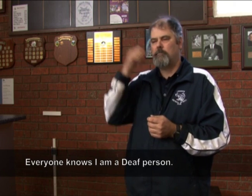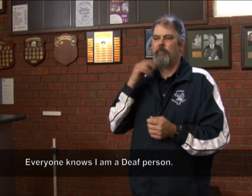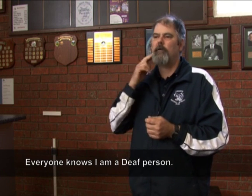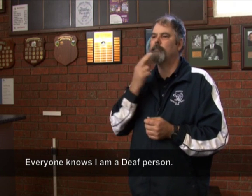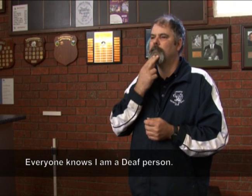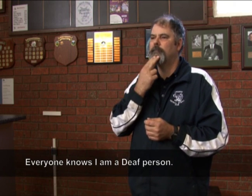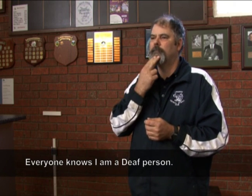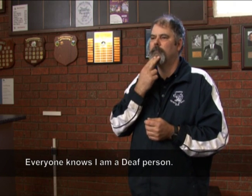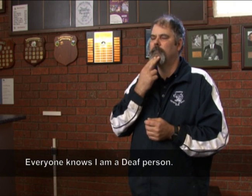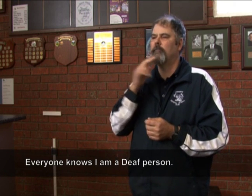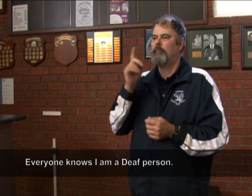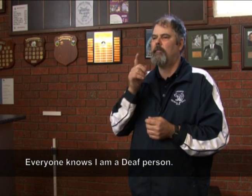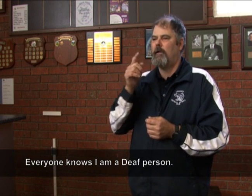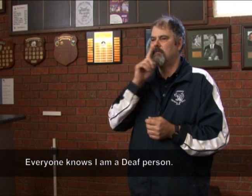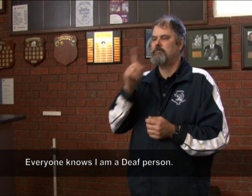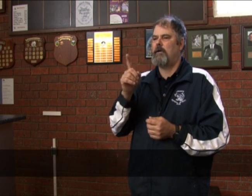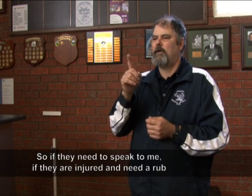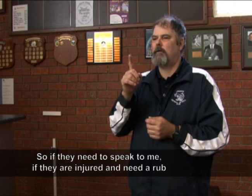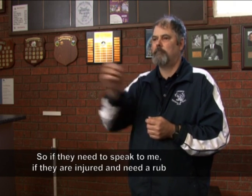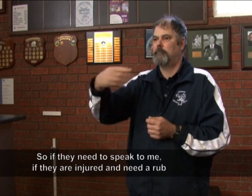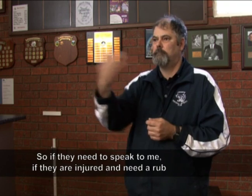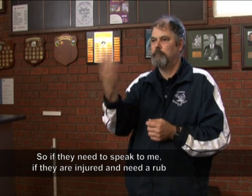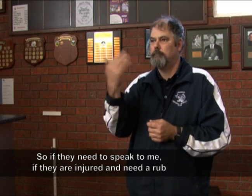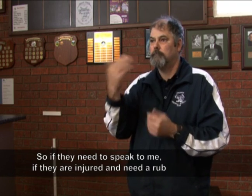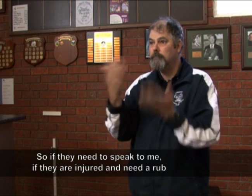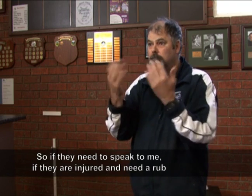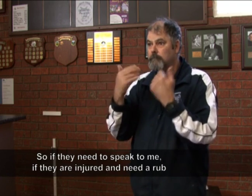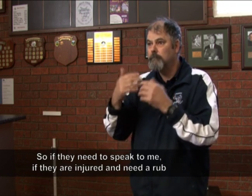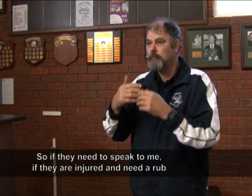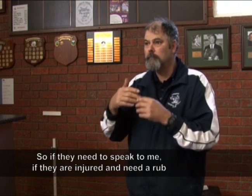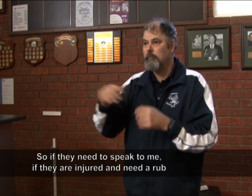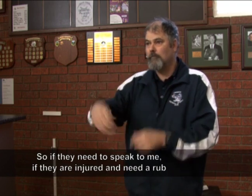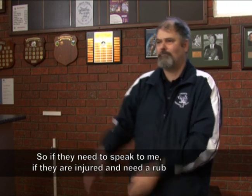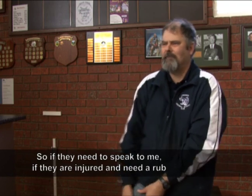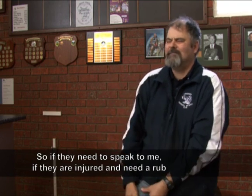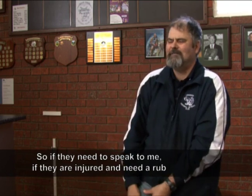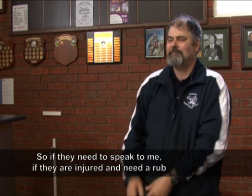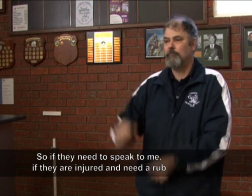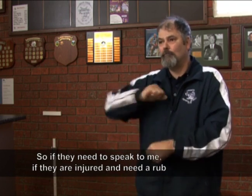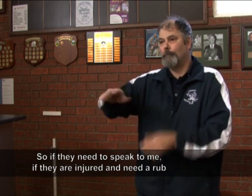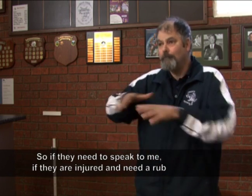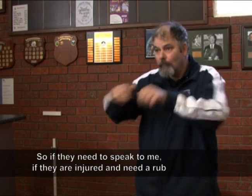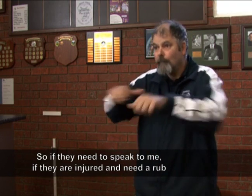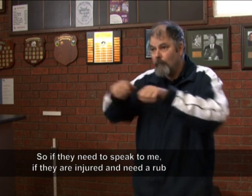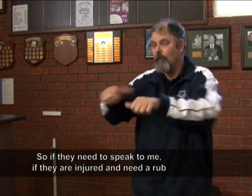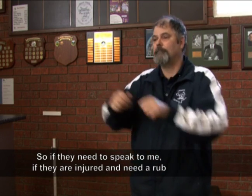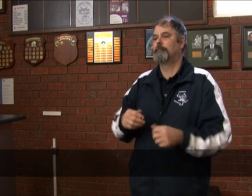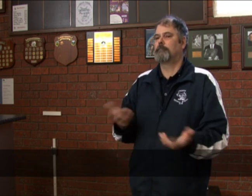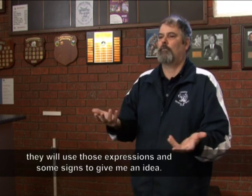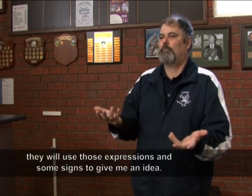Okay, so everyone knows that I'm a deaf person. So if they need to speak to me, they need to come, if they're injured, yep, and they need a rub,